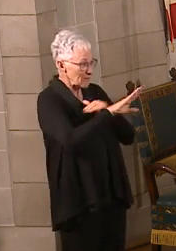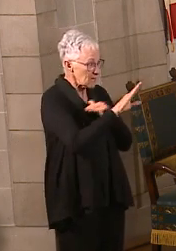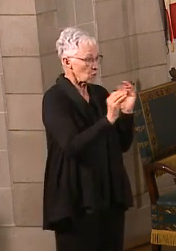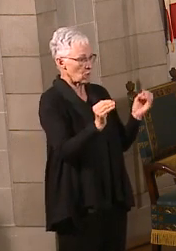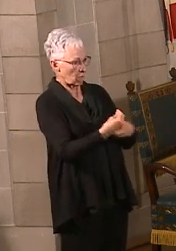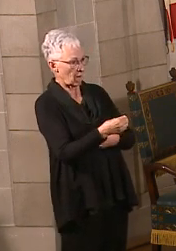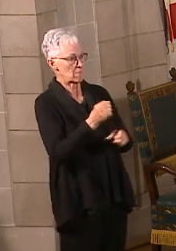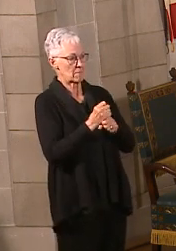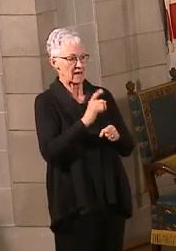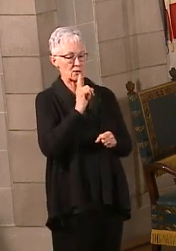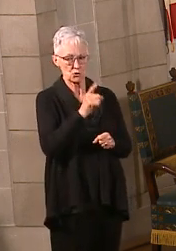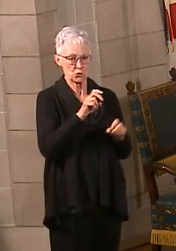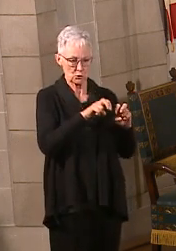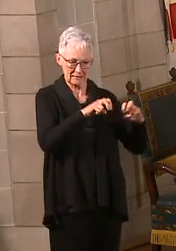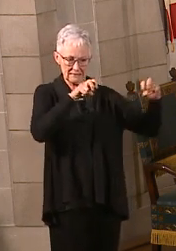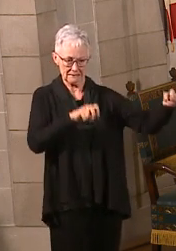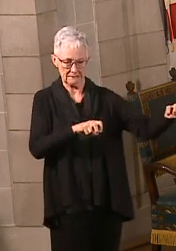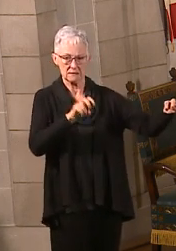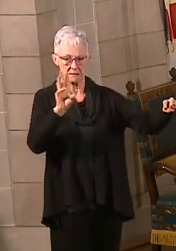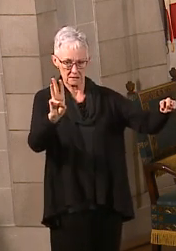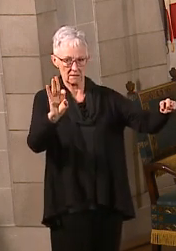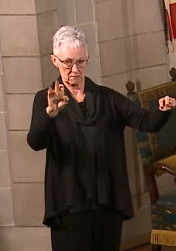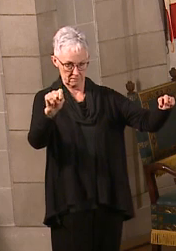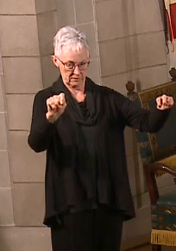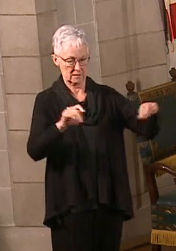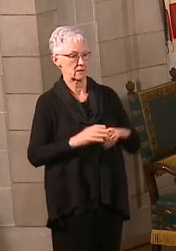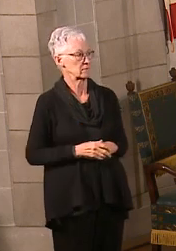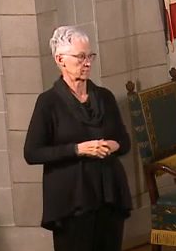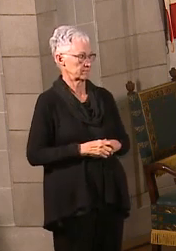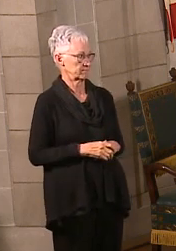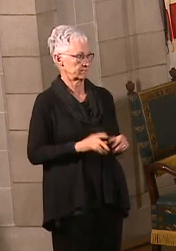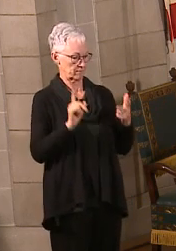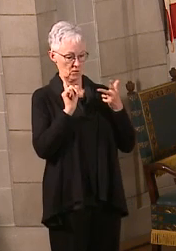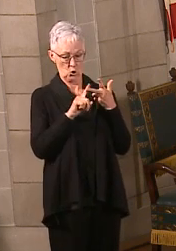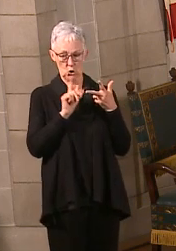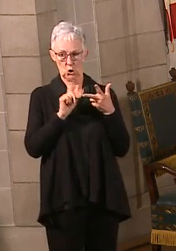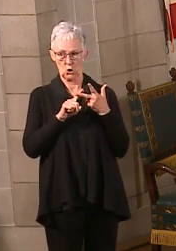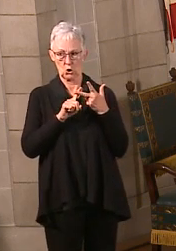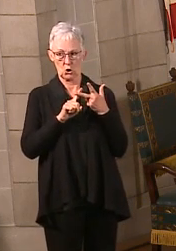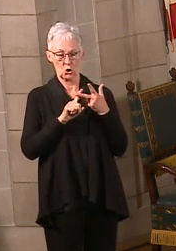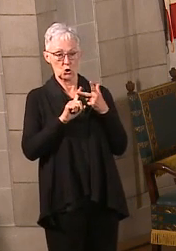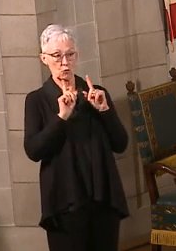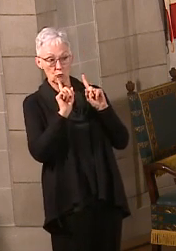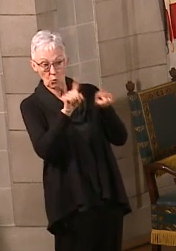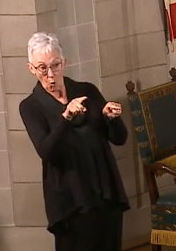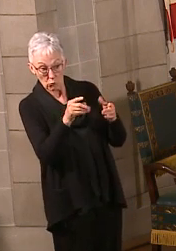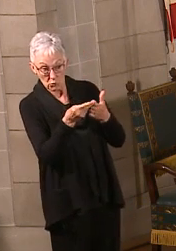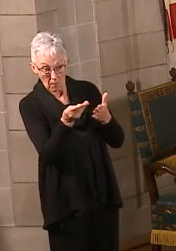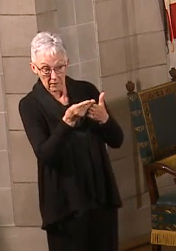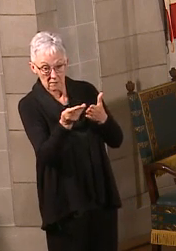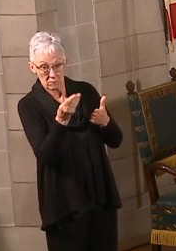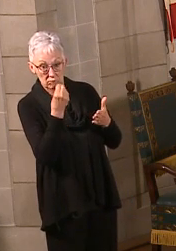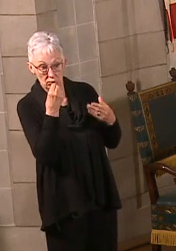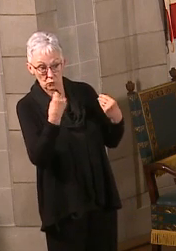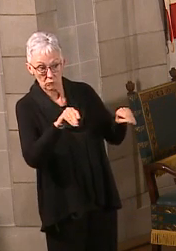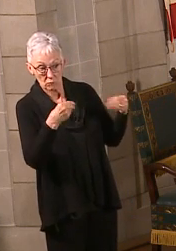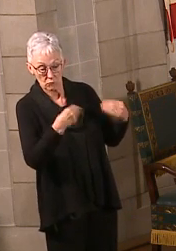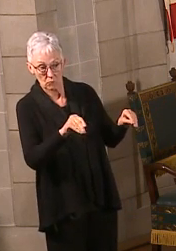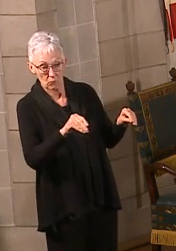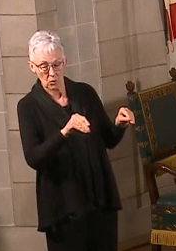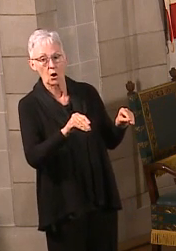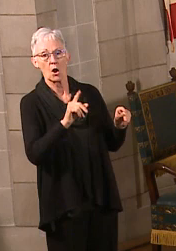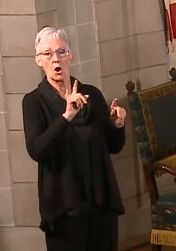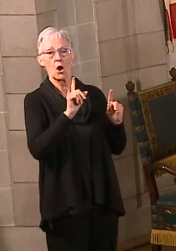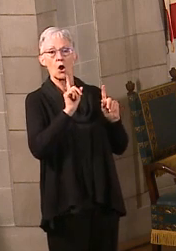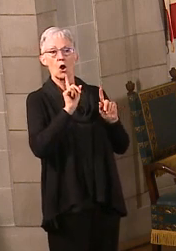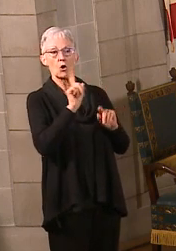work. Then the third, I mentioned already, shop at home or shop alone. We want you to make a list. We talked about this last week. Make a